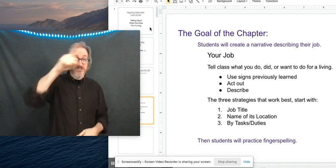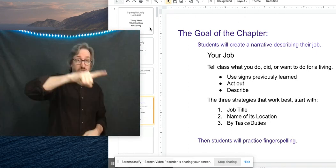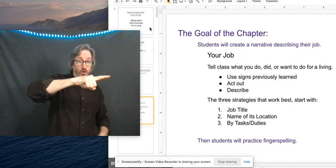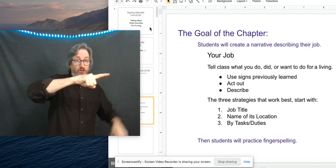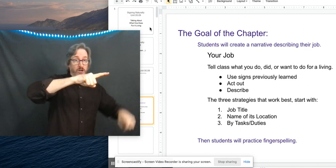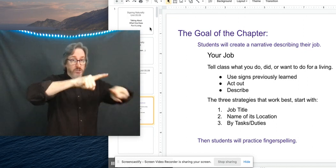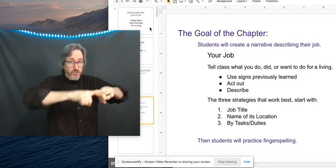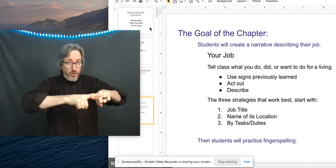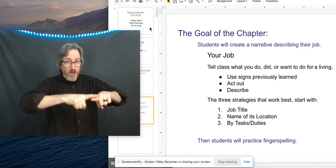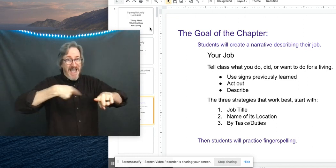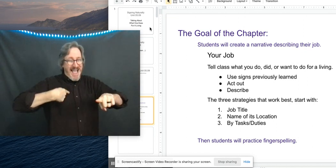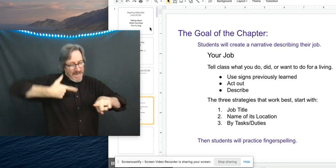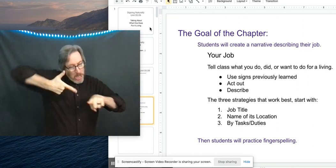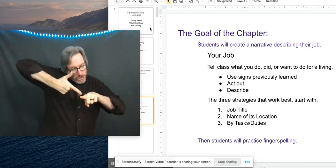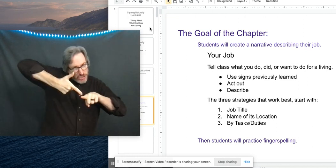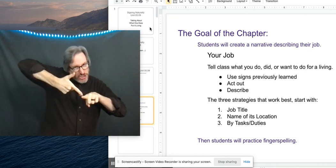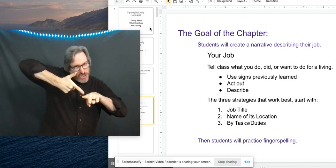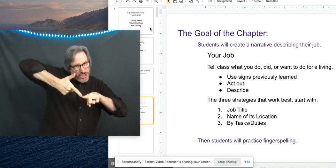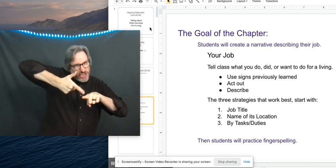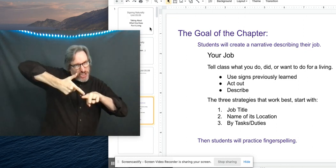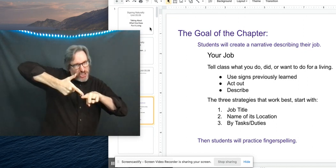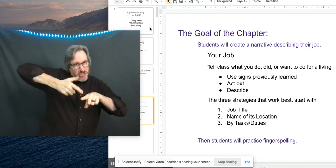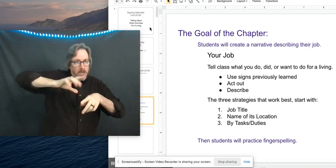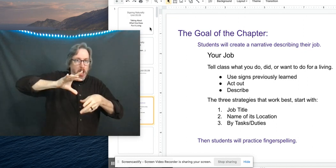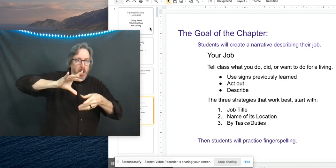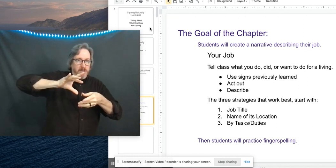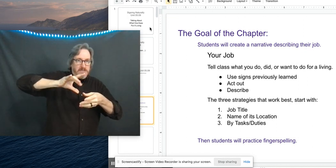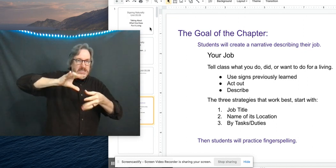metal, I